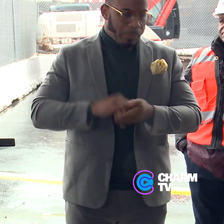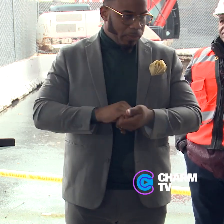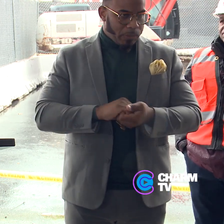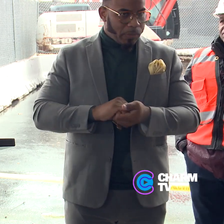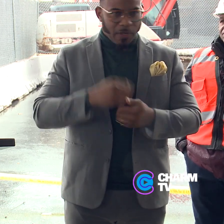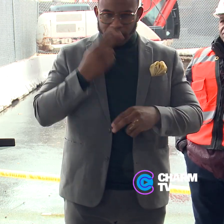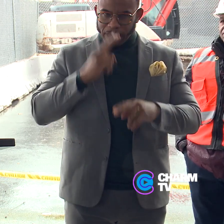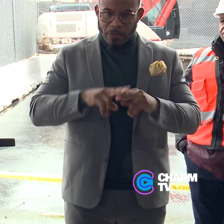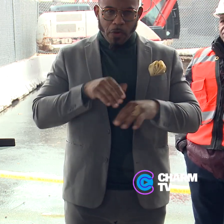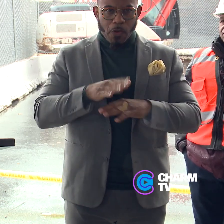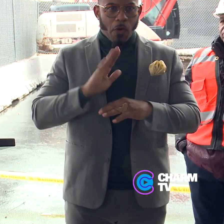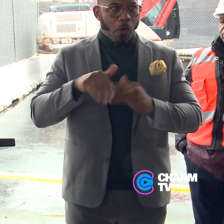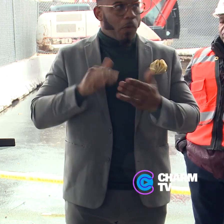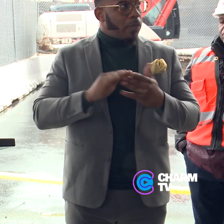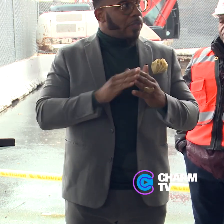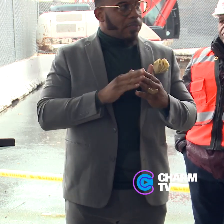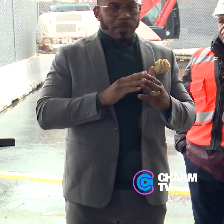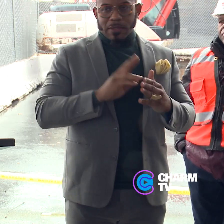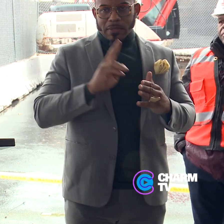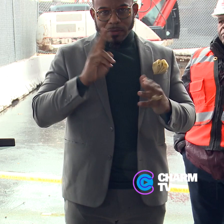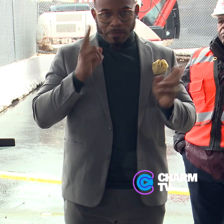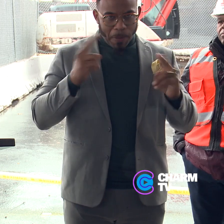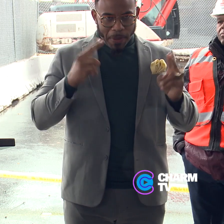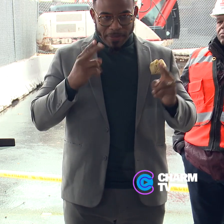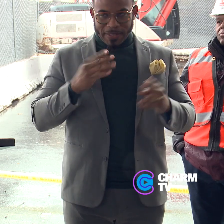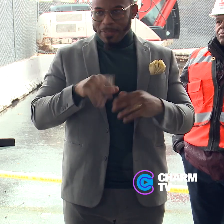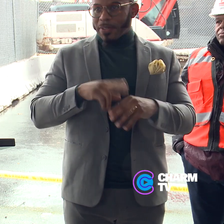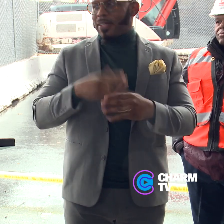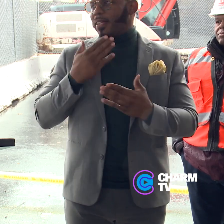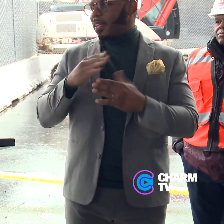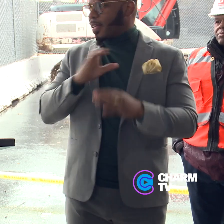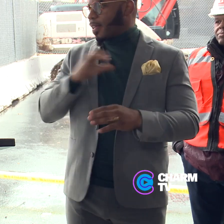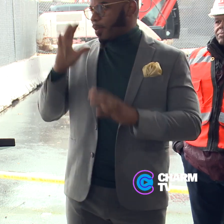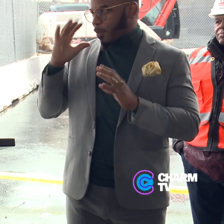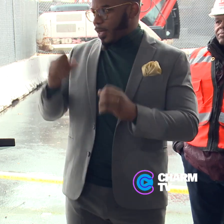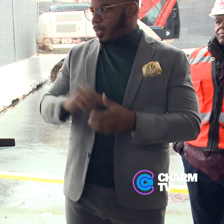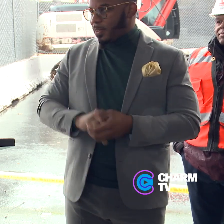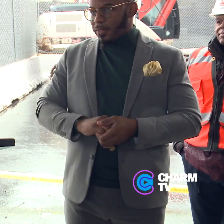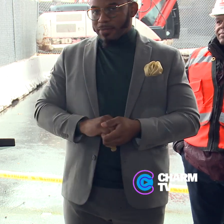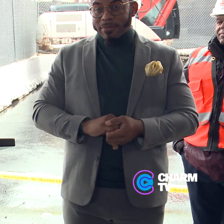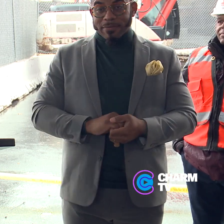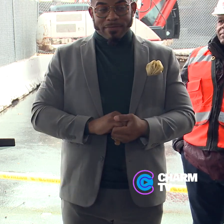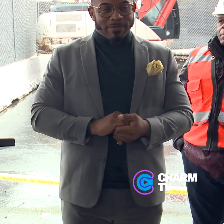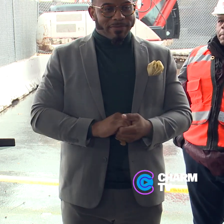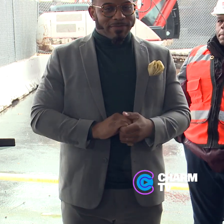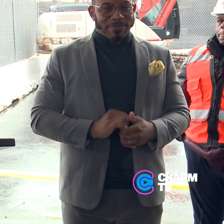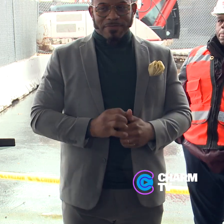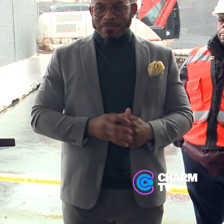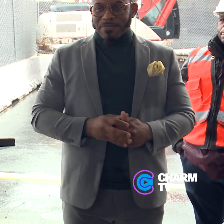tremendous fun over the whole City Poly thing, as you can imagine. Thank you, Council President. Yeah.